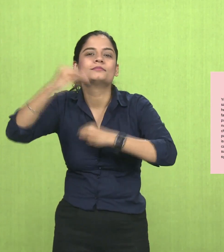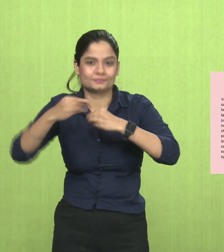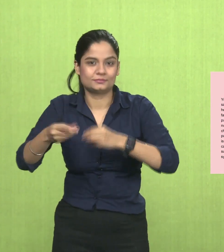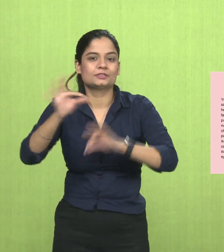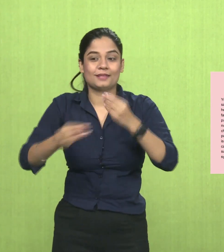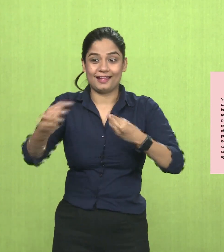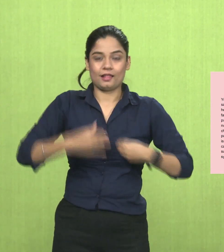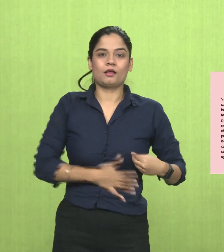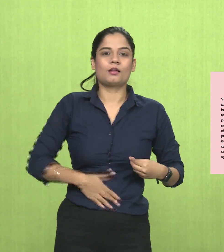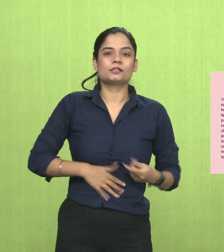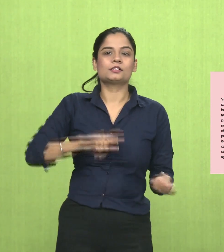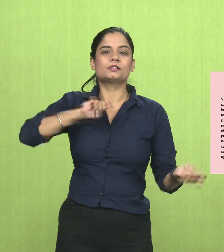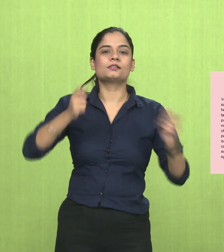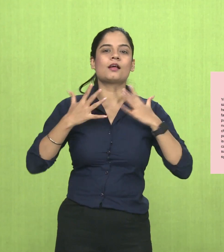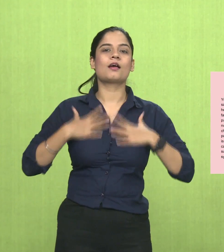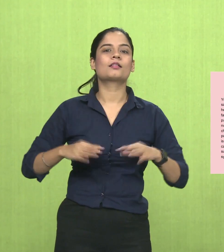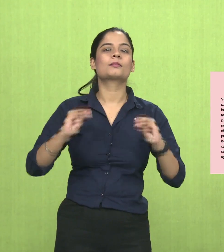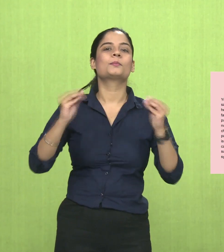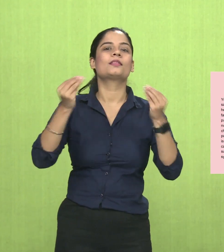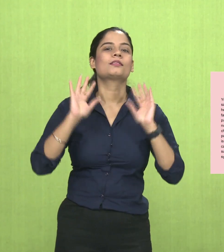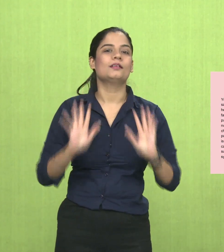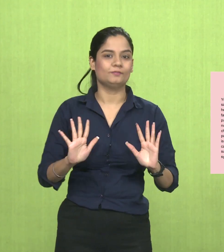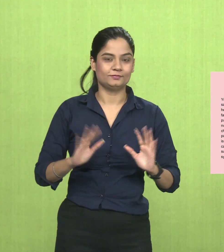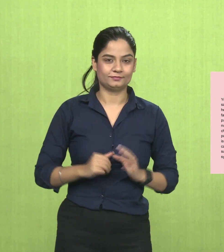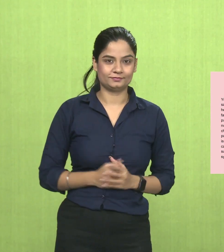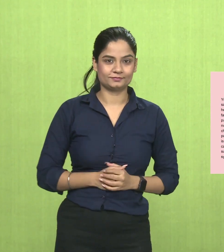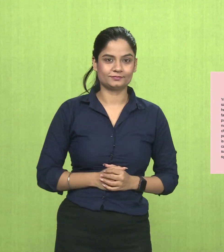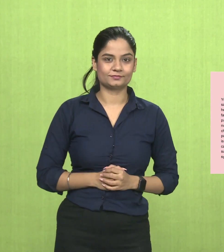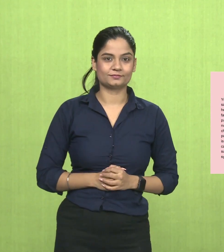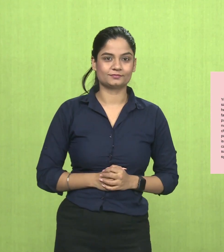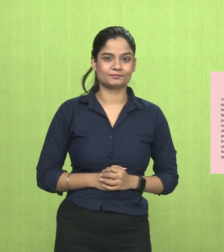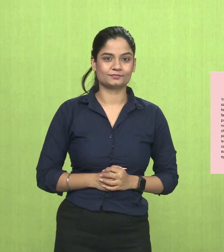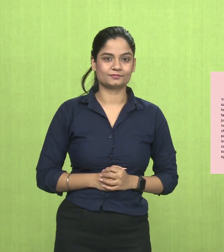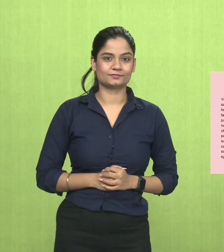that supports the special needs that our body needs.